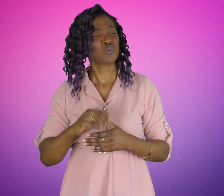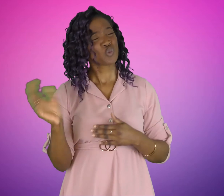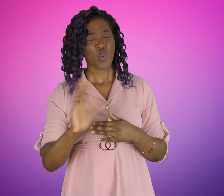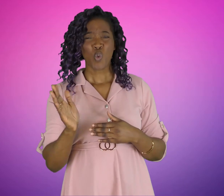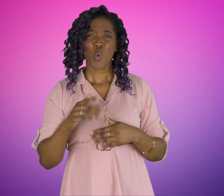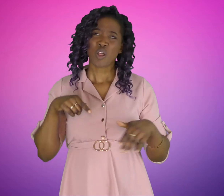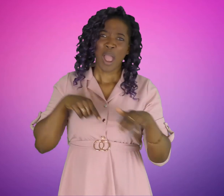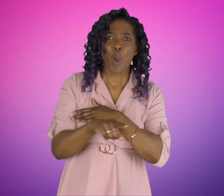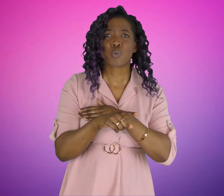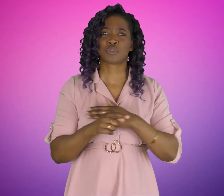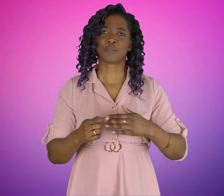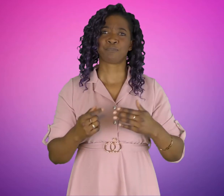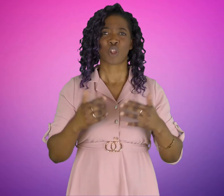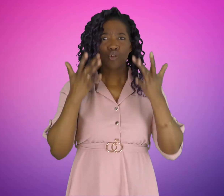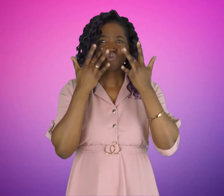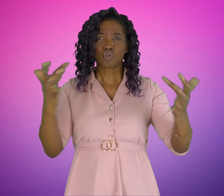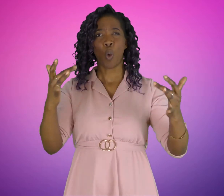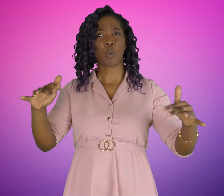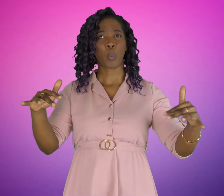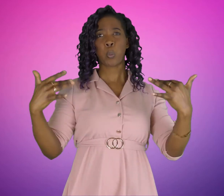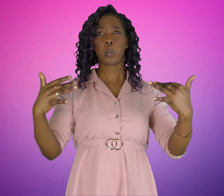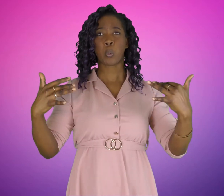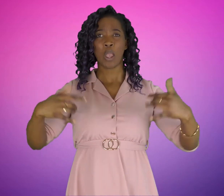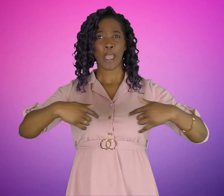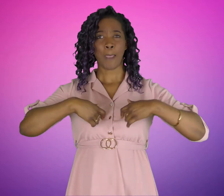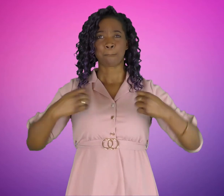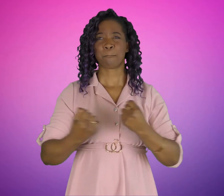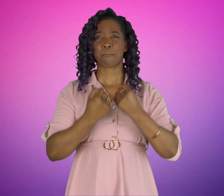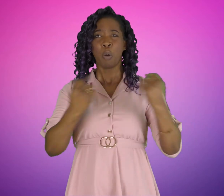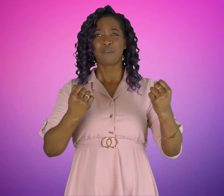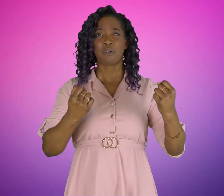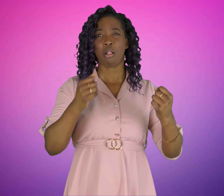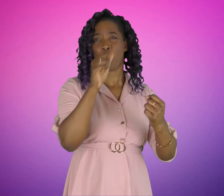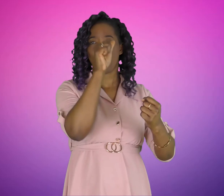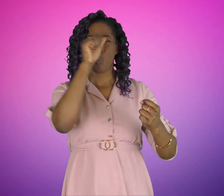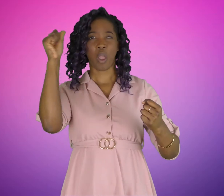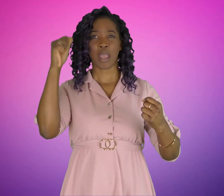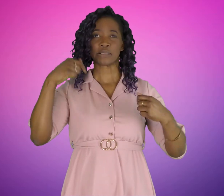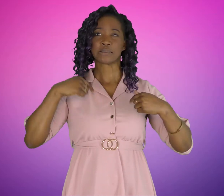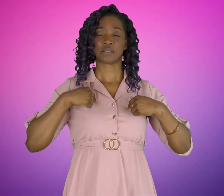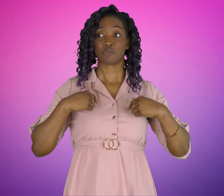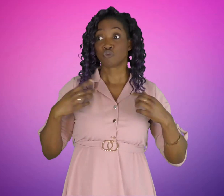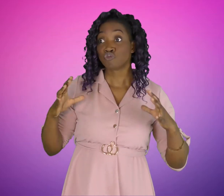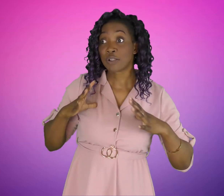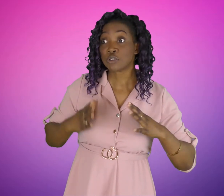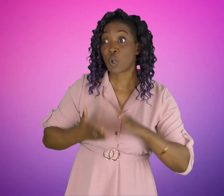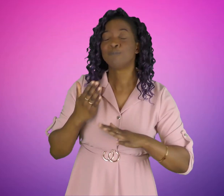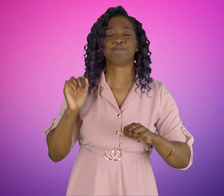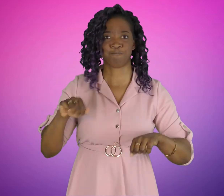sir. Oh, no. Let's get out there. Show everyone just how powerful and wise you are. Ready to leave?